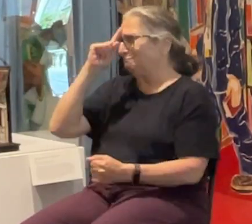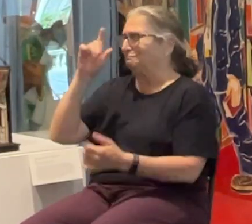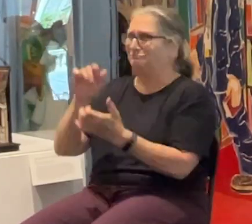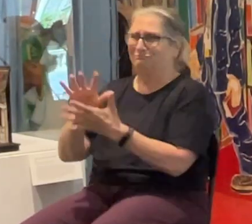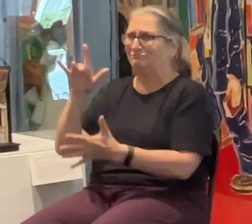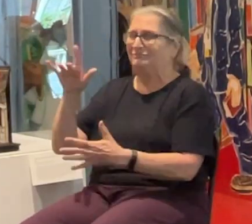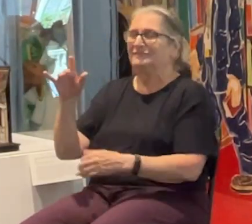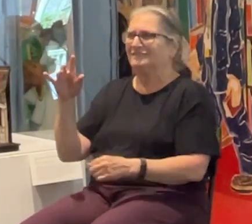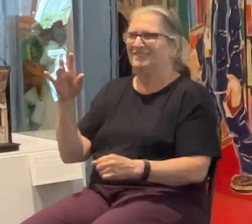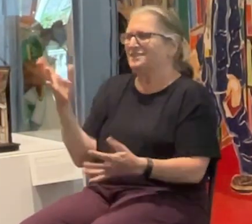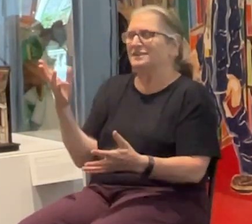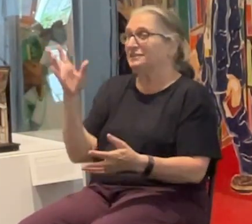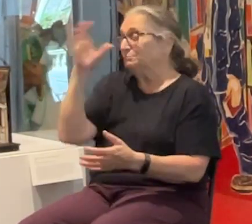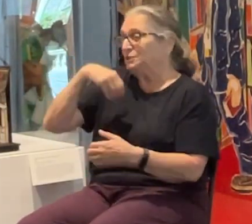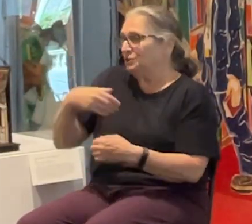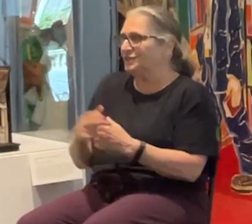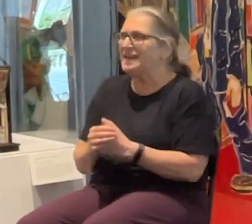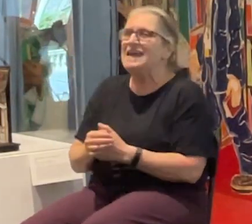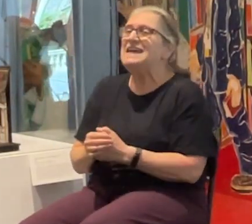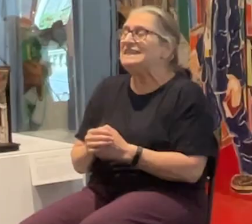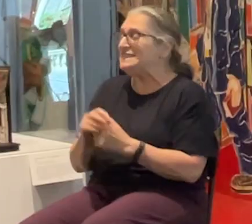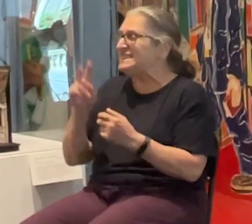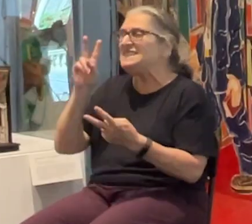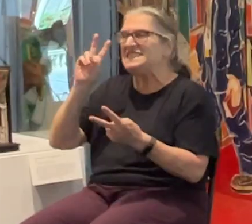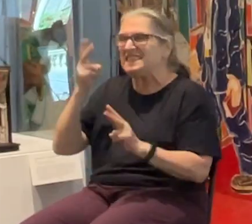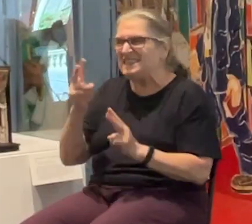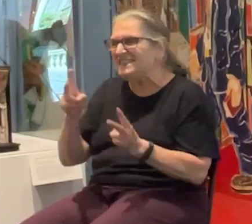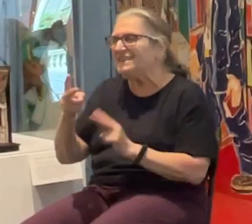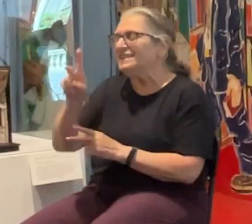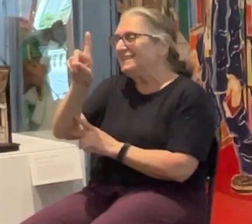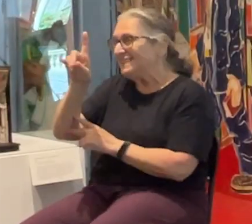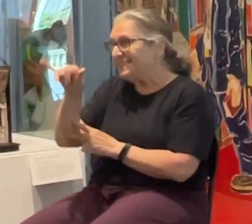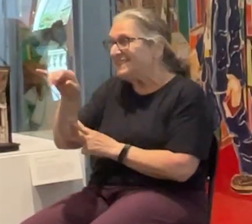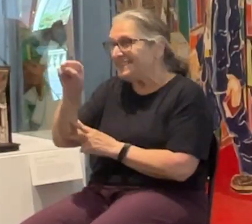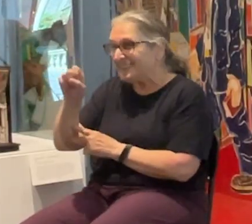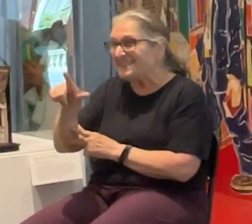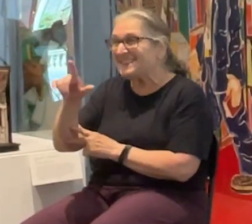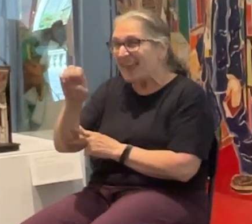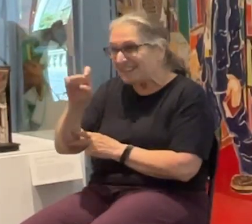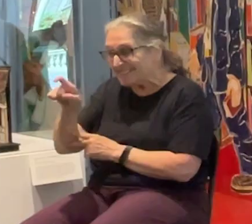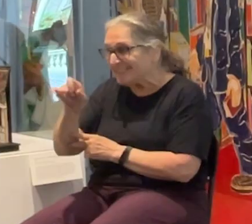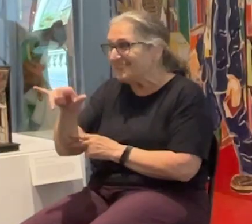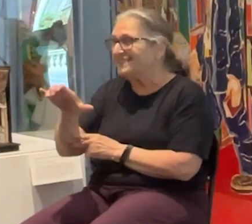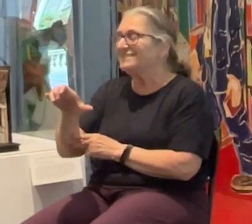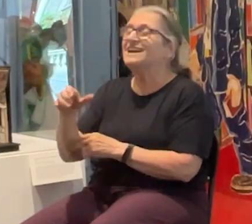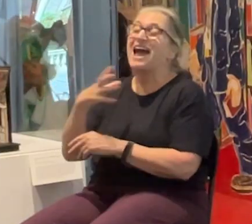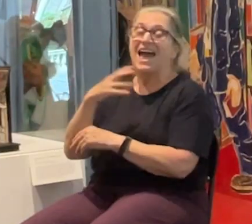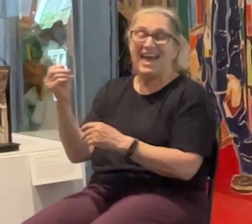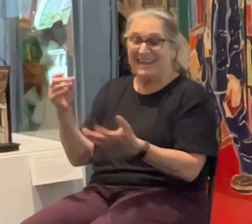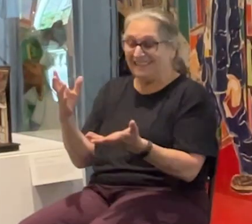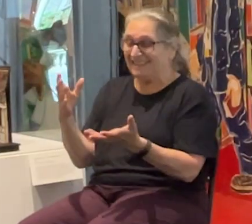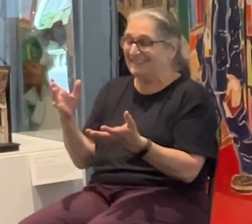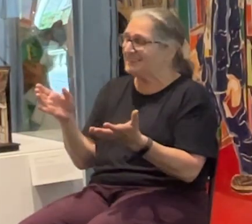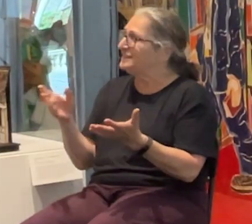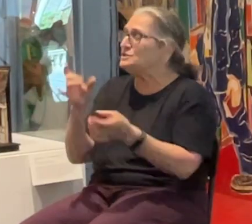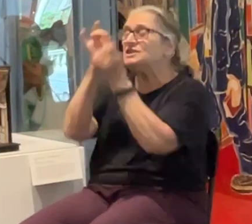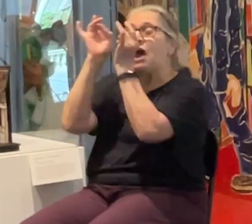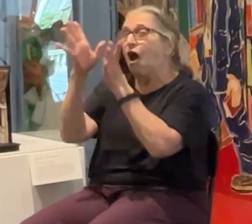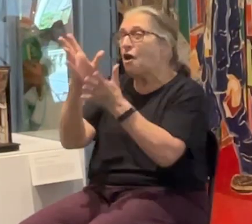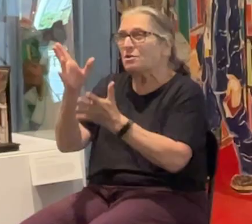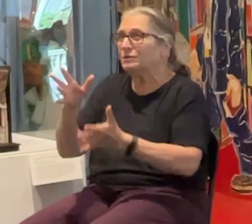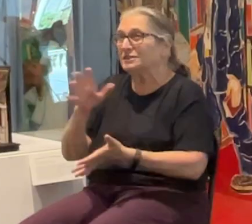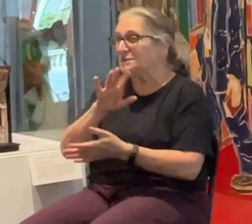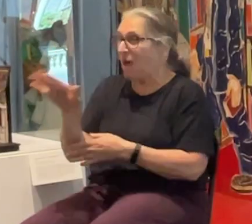rather dyslexic and the worst speller I've ever met. So you wouldn't think that he's kind of a natural writer, but he's